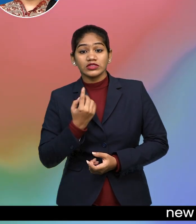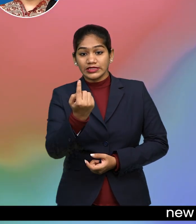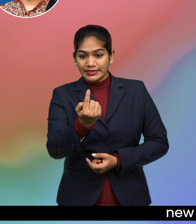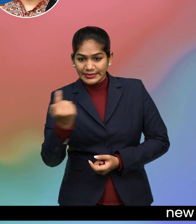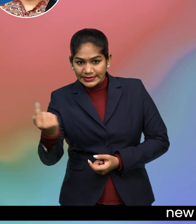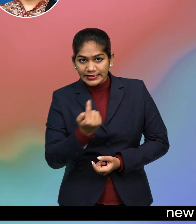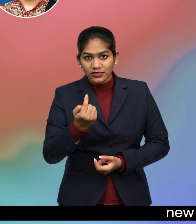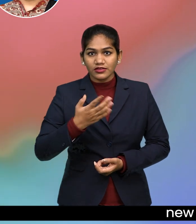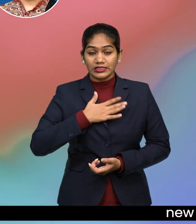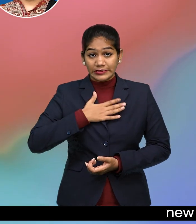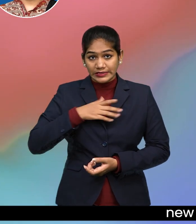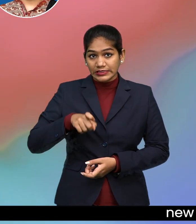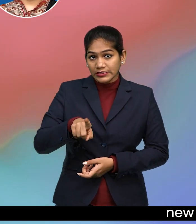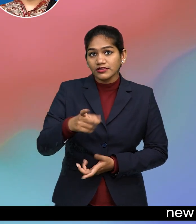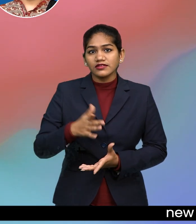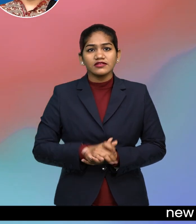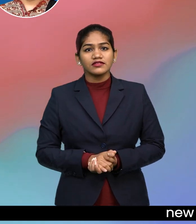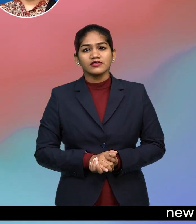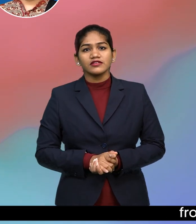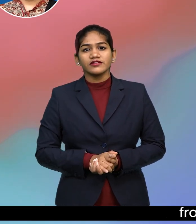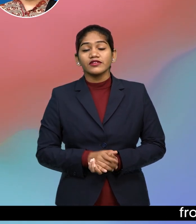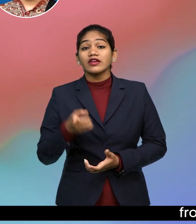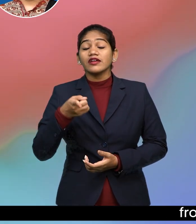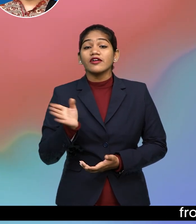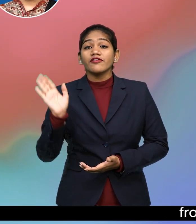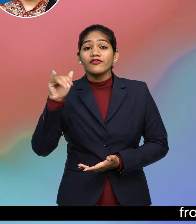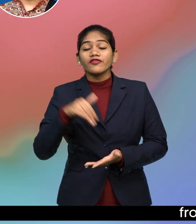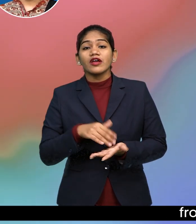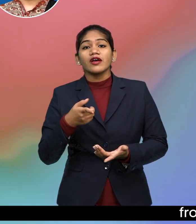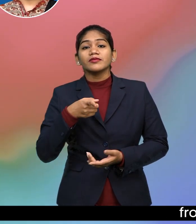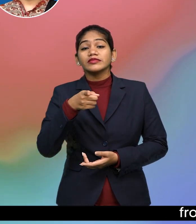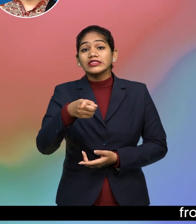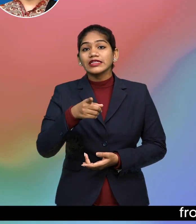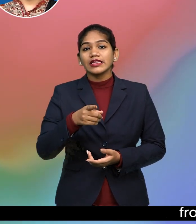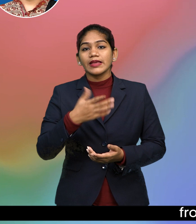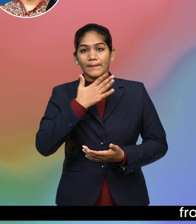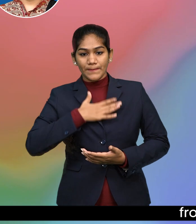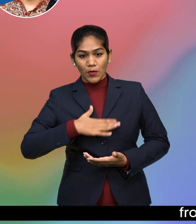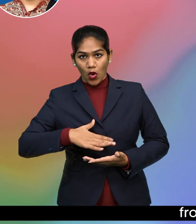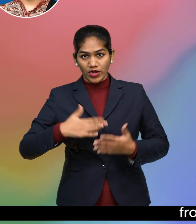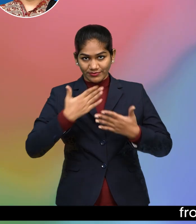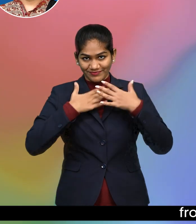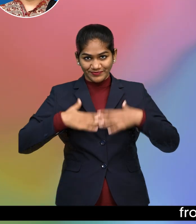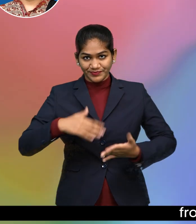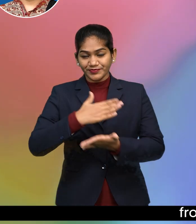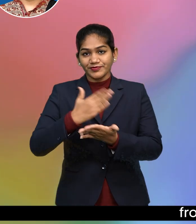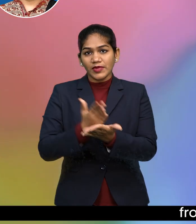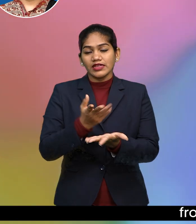new individual organisms from their body parts.